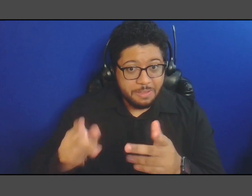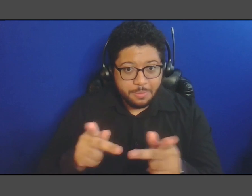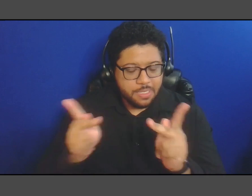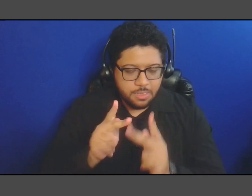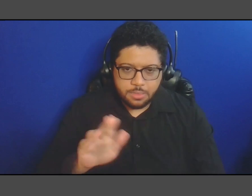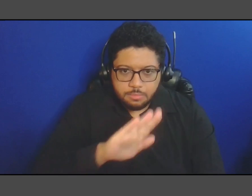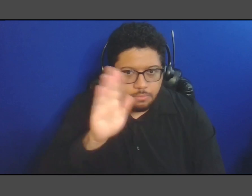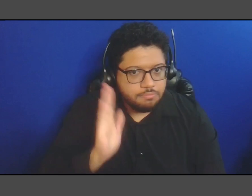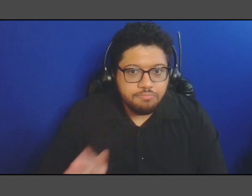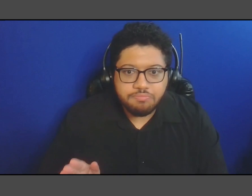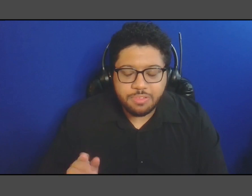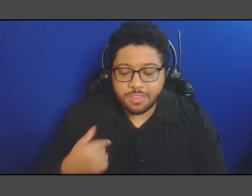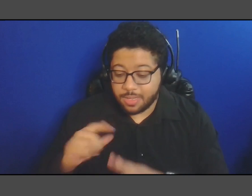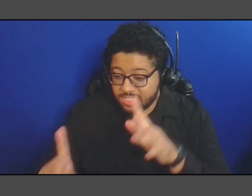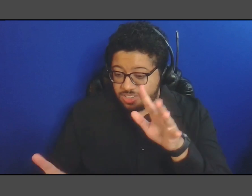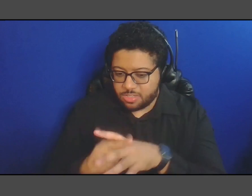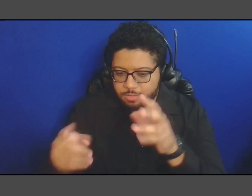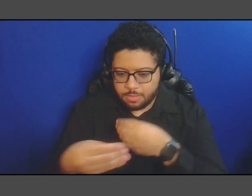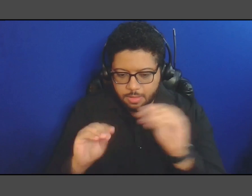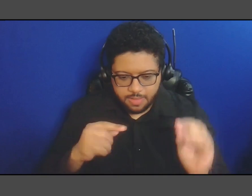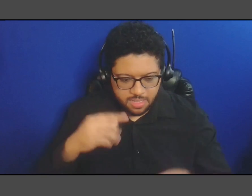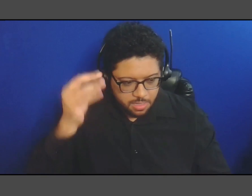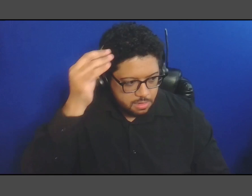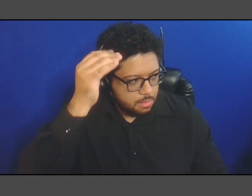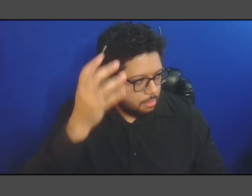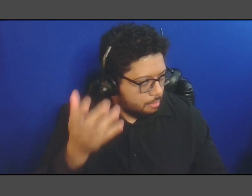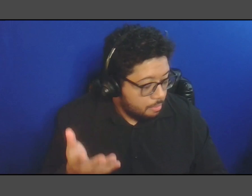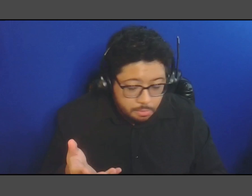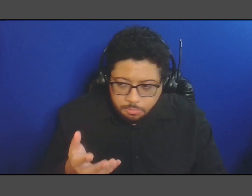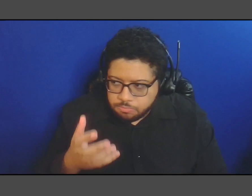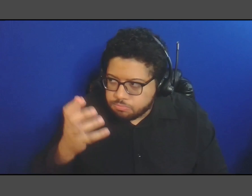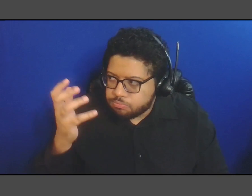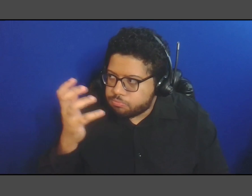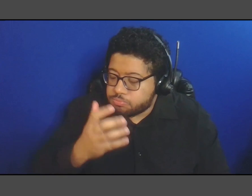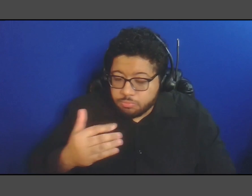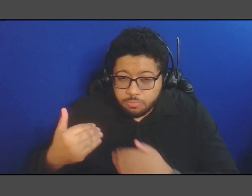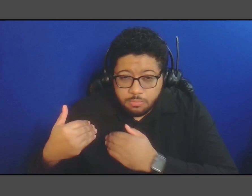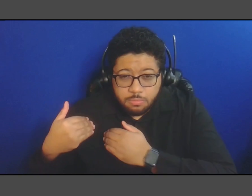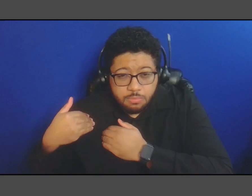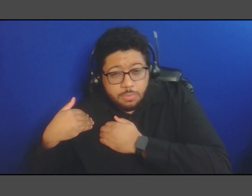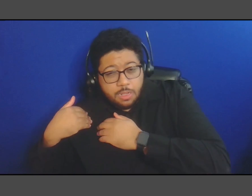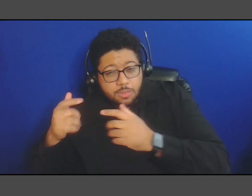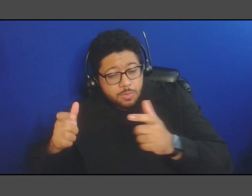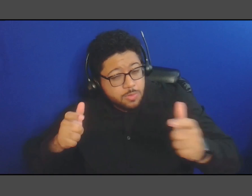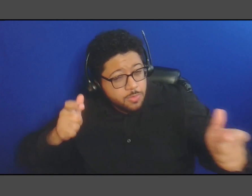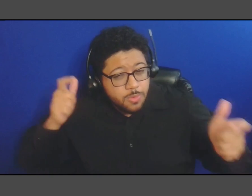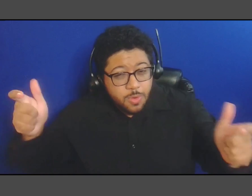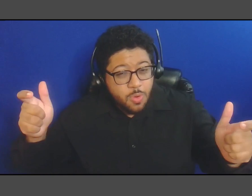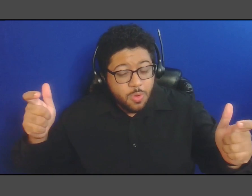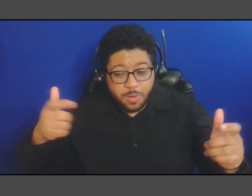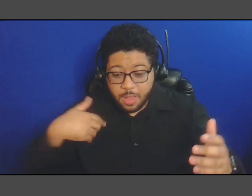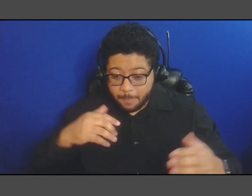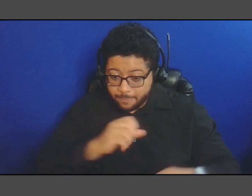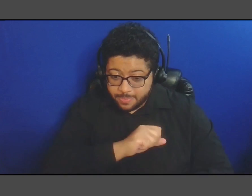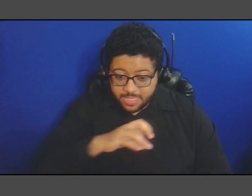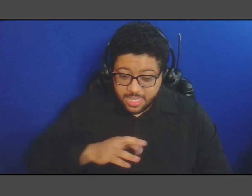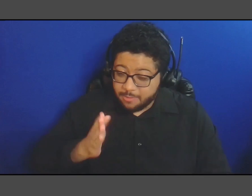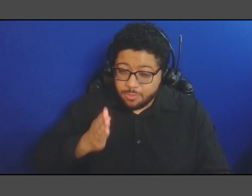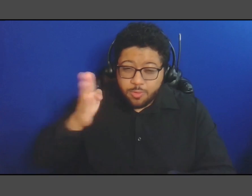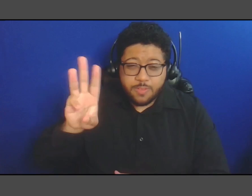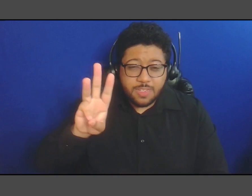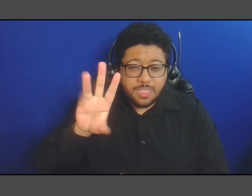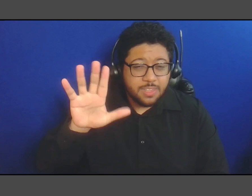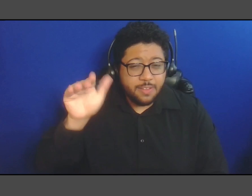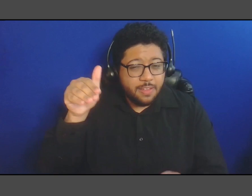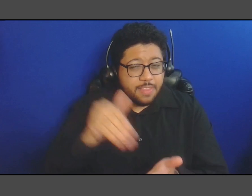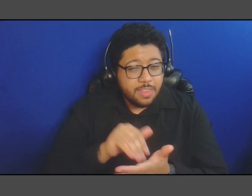oh my goodness, this is big. I have 65,000 plus career staff that I have to worry about now. You